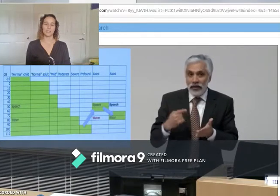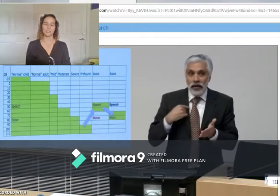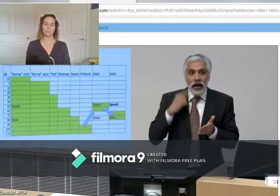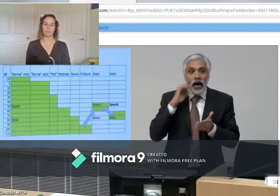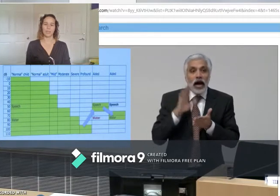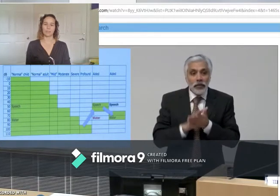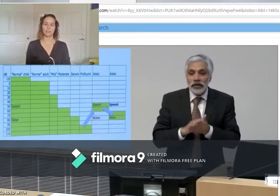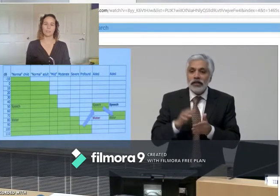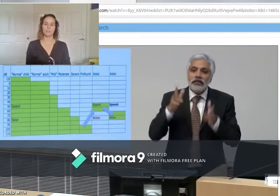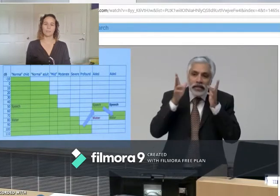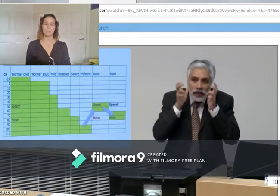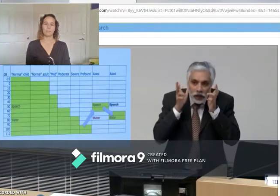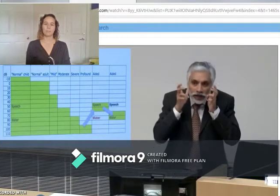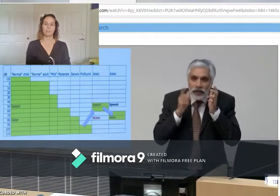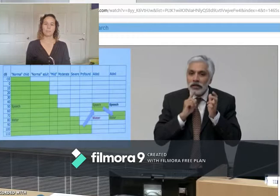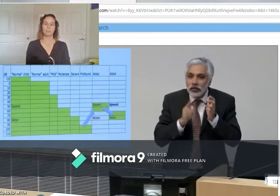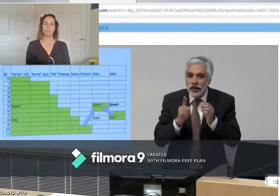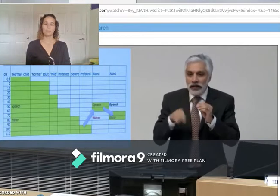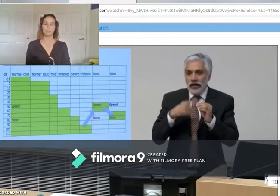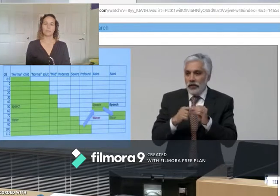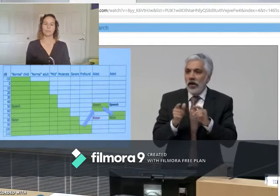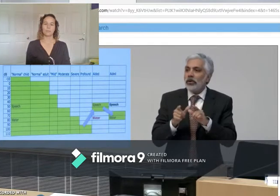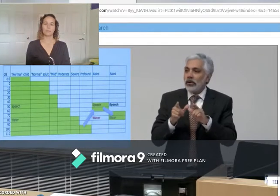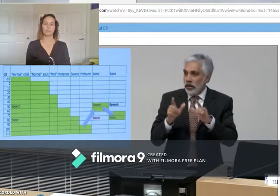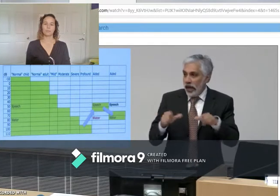hearing is just about sound.